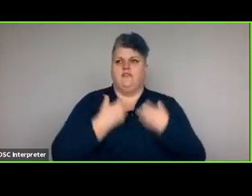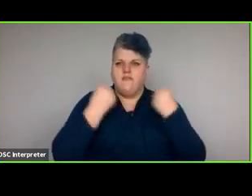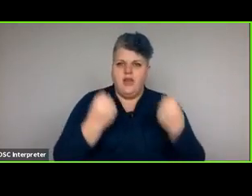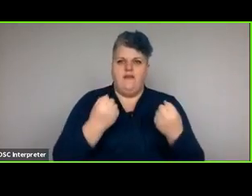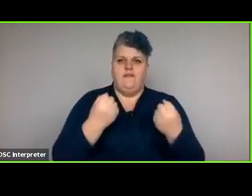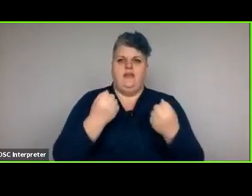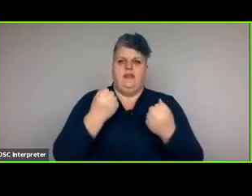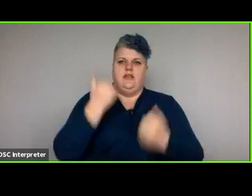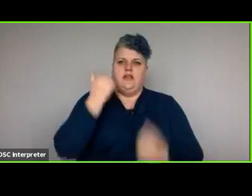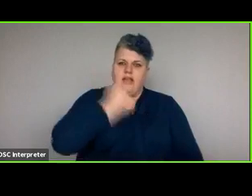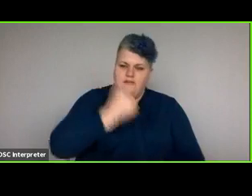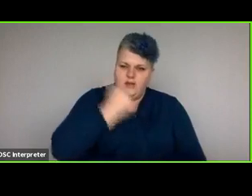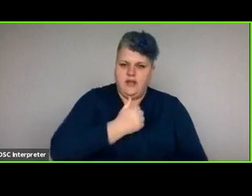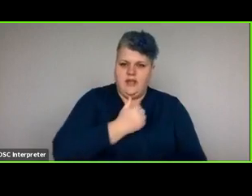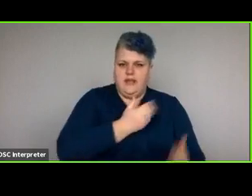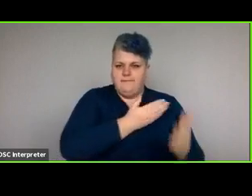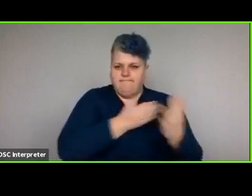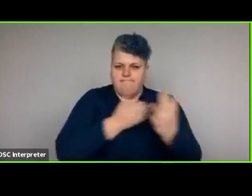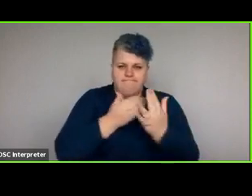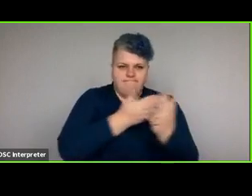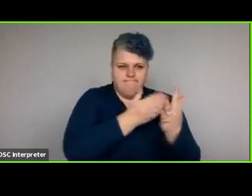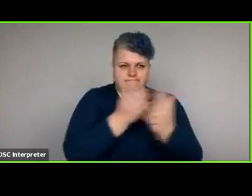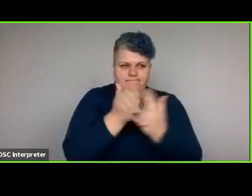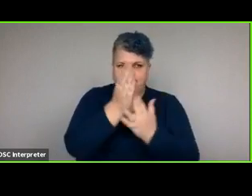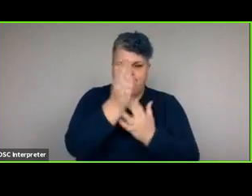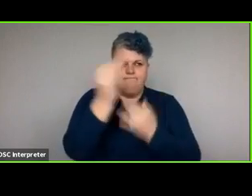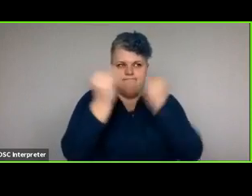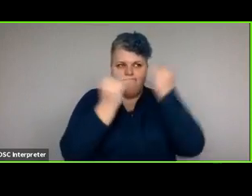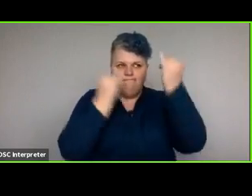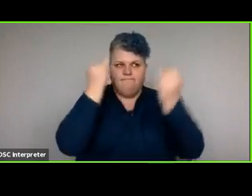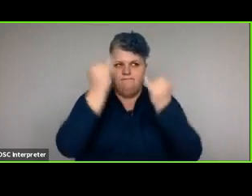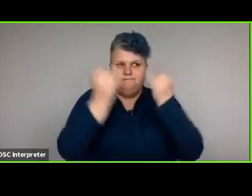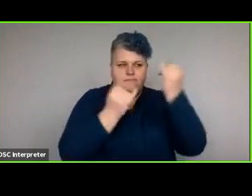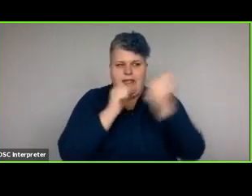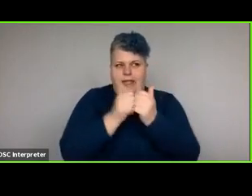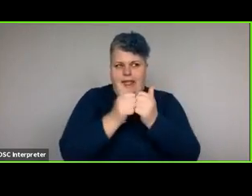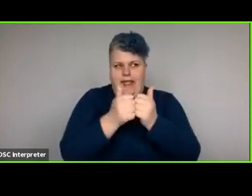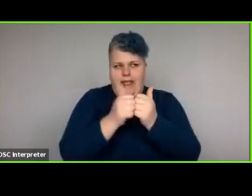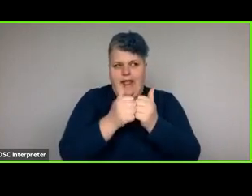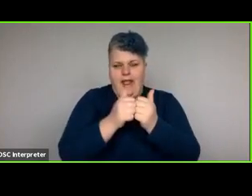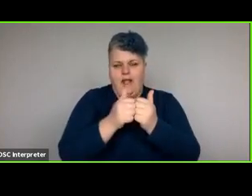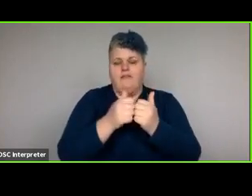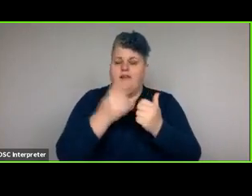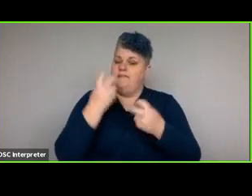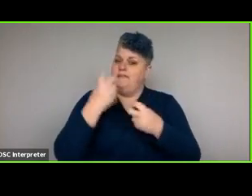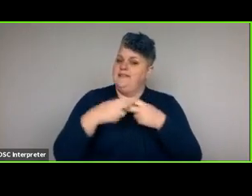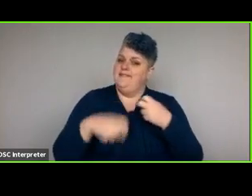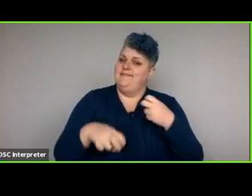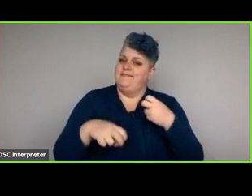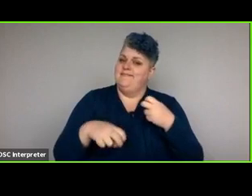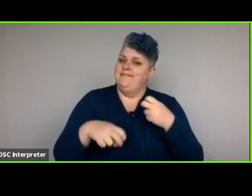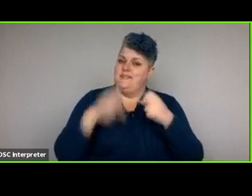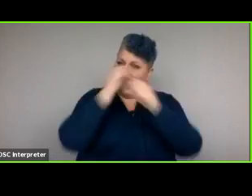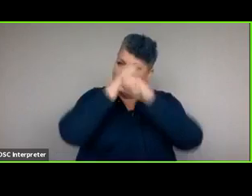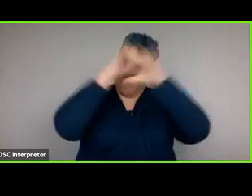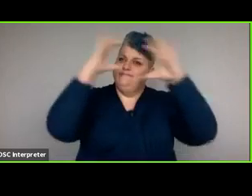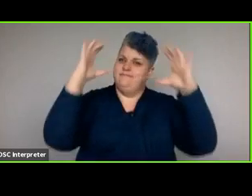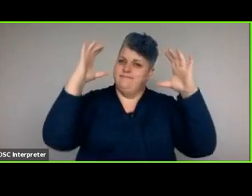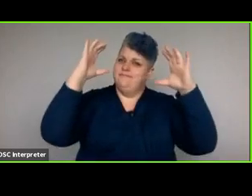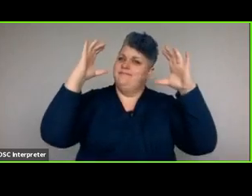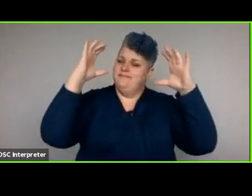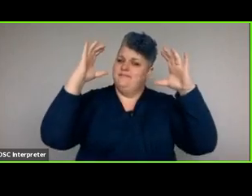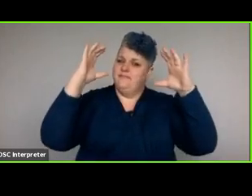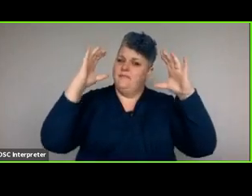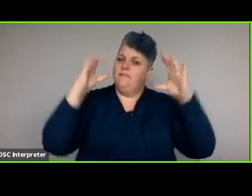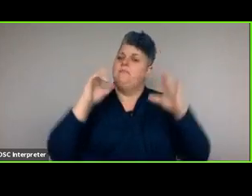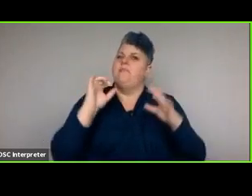day, new ways of learning and growing and healing have been really, really difficult, but also generative for me and good